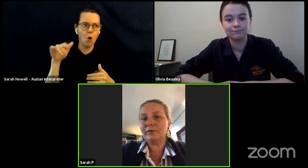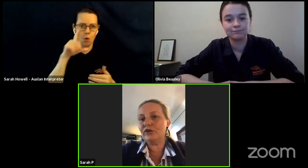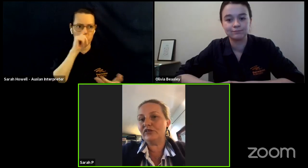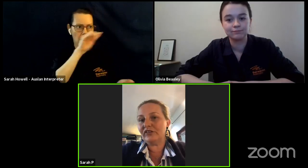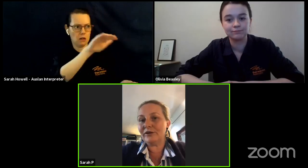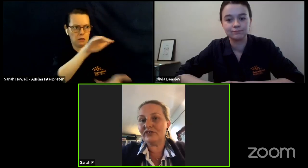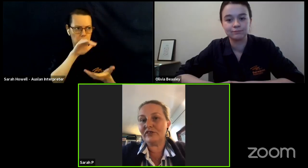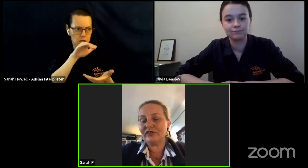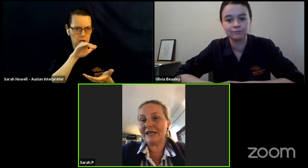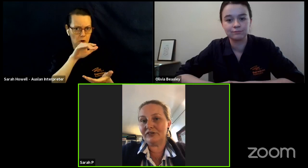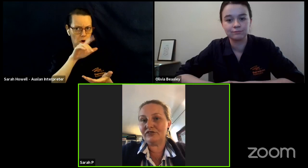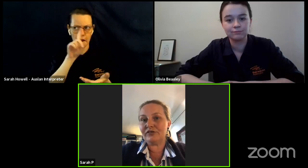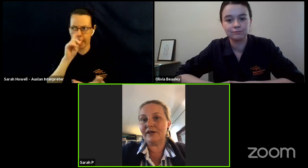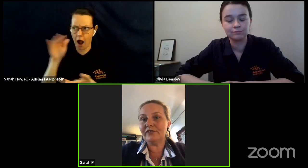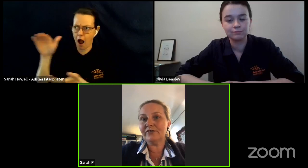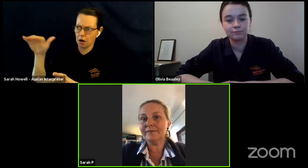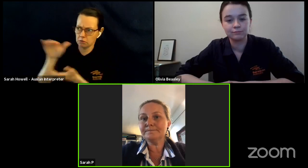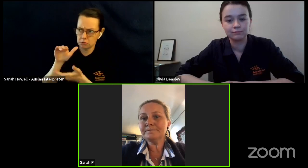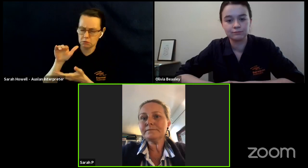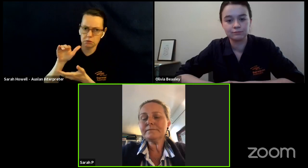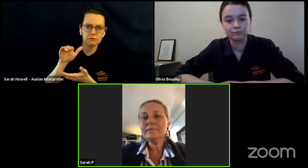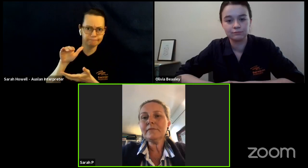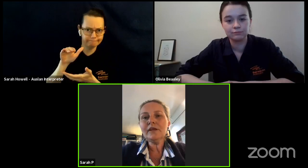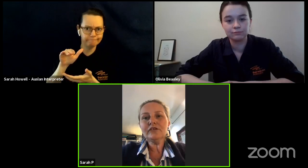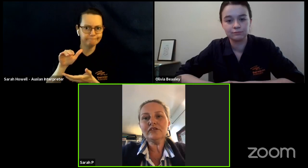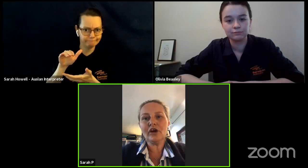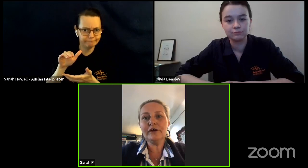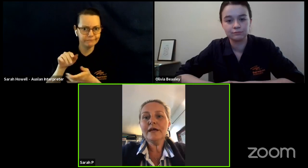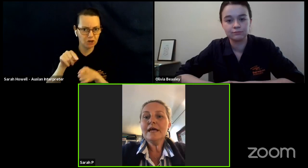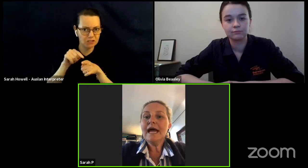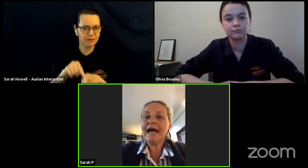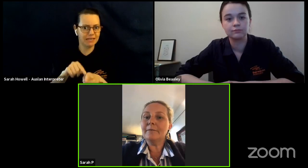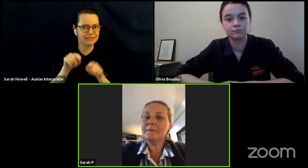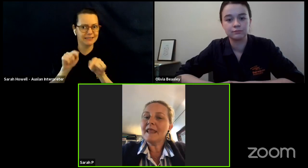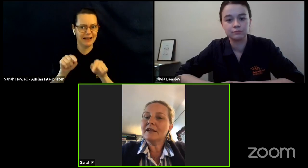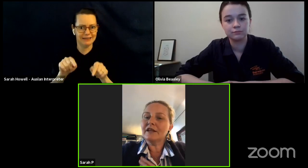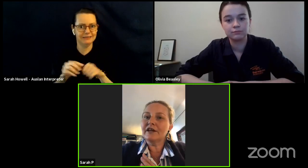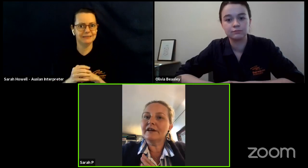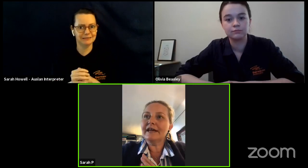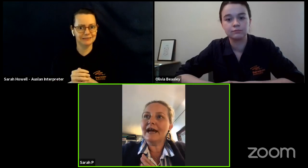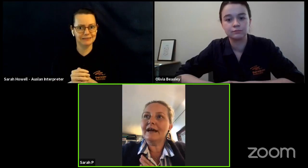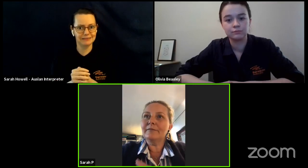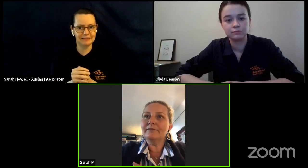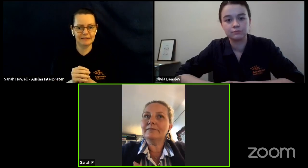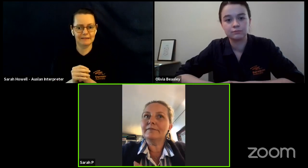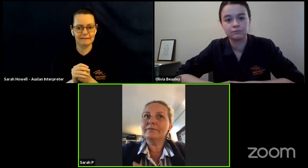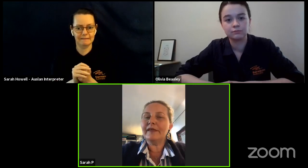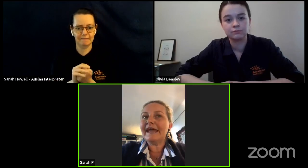able to be used in which different countries. So the